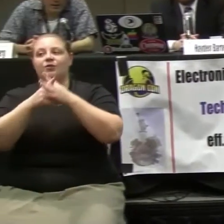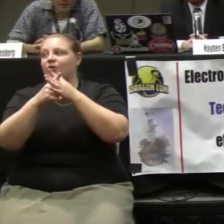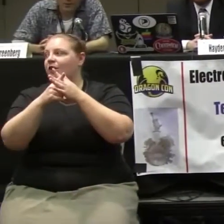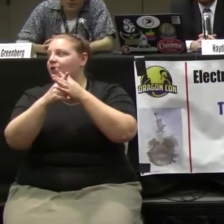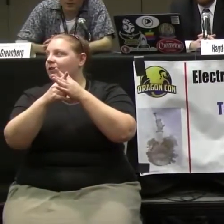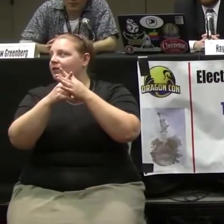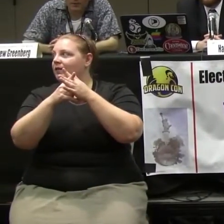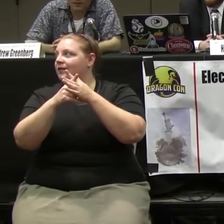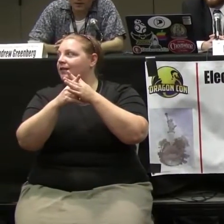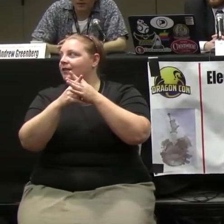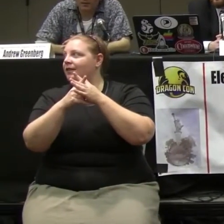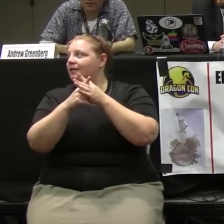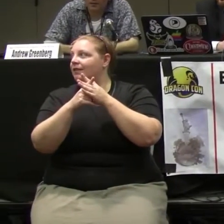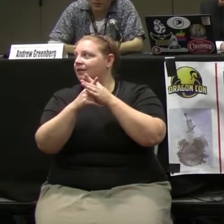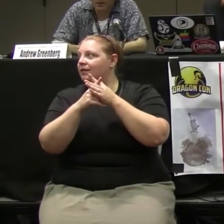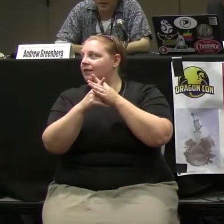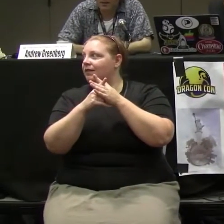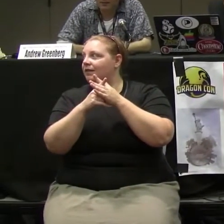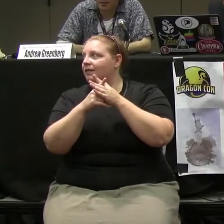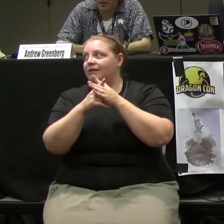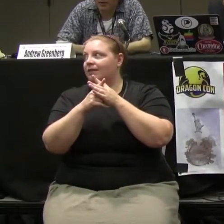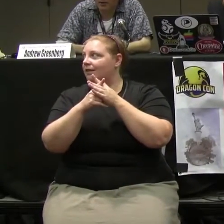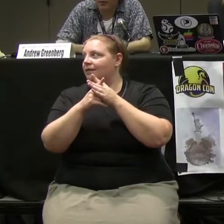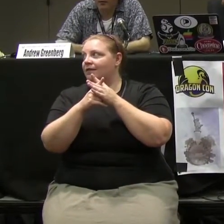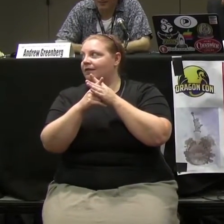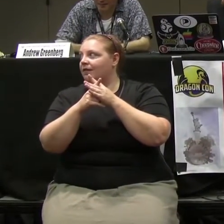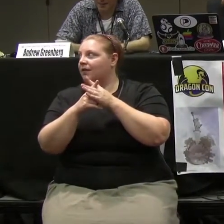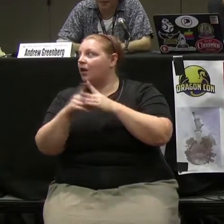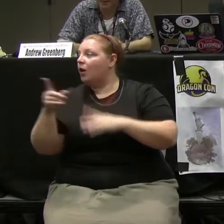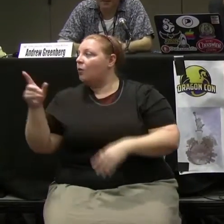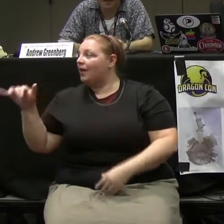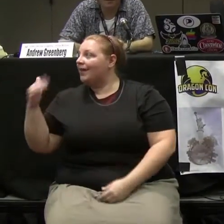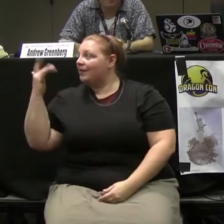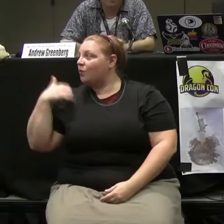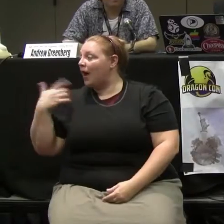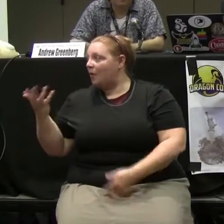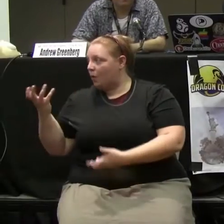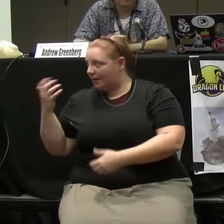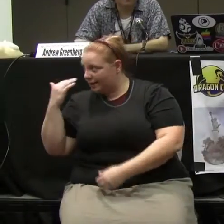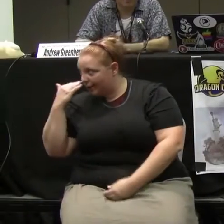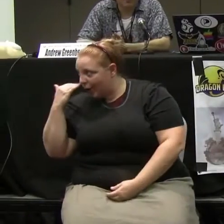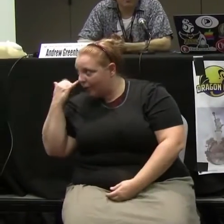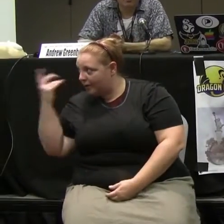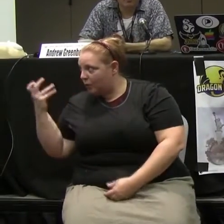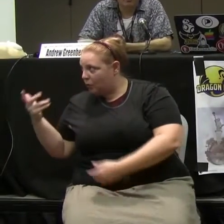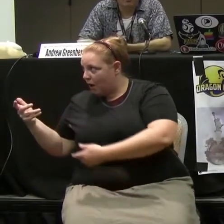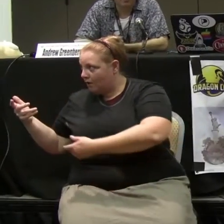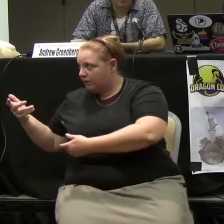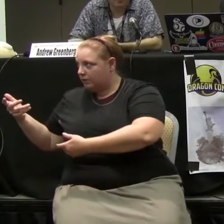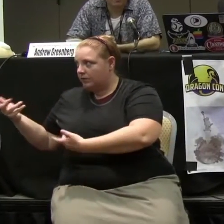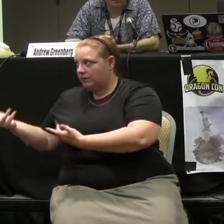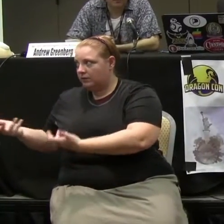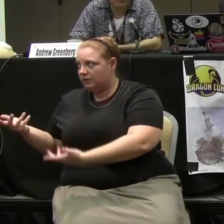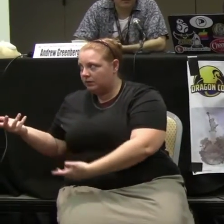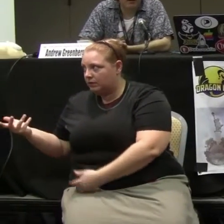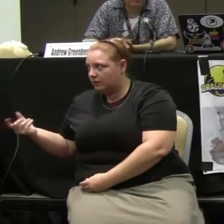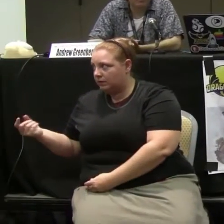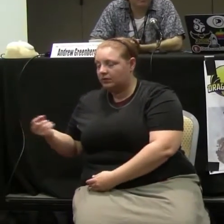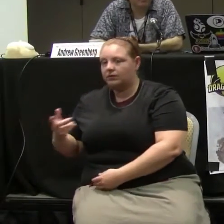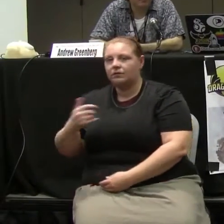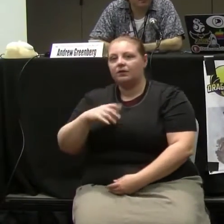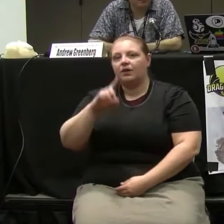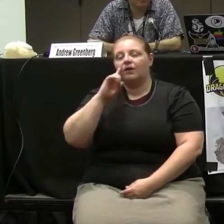Hi there, I'm Andrew Greenberg. I'll pretend to be moderator for this session today, as a moderator as I can possibly be